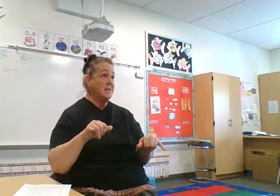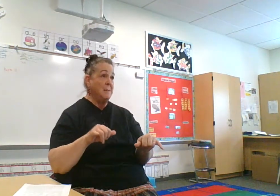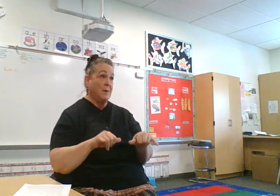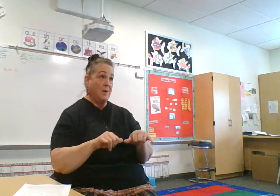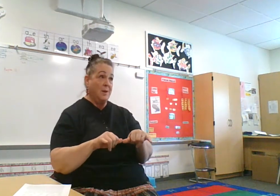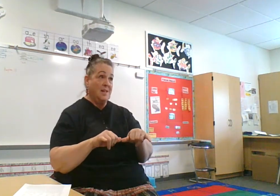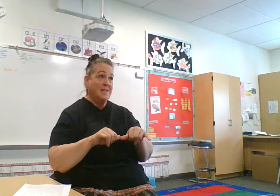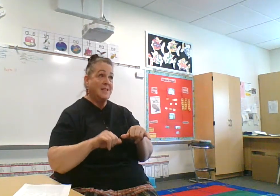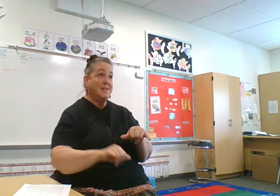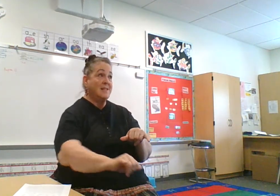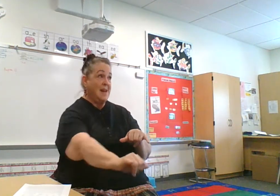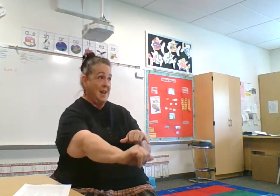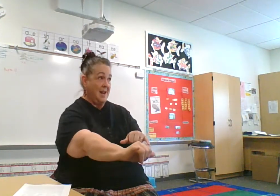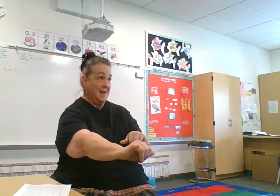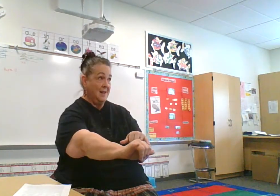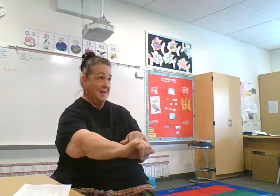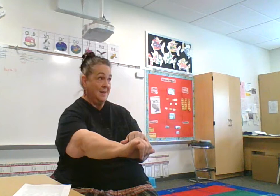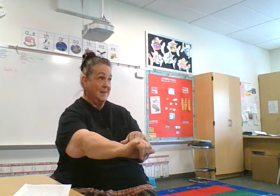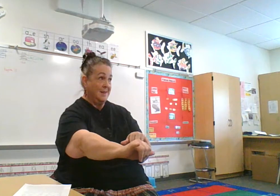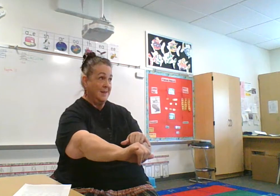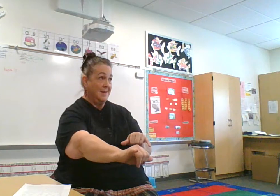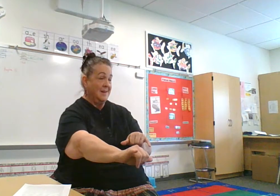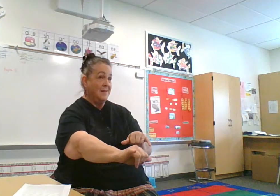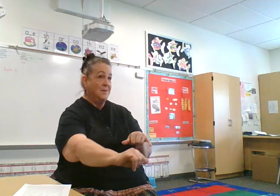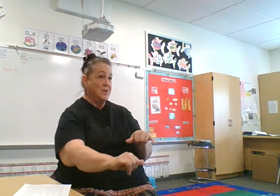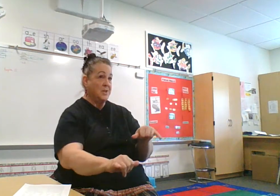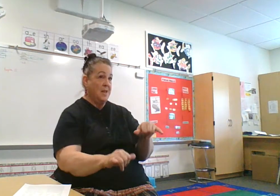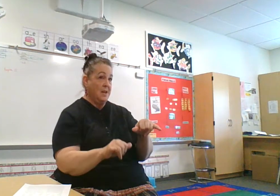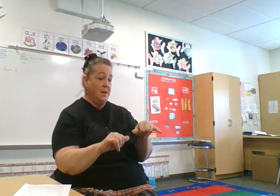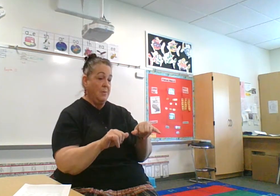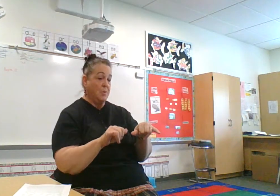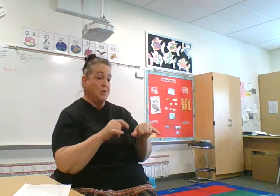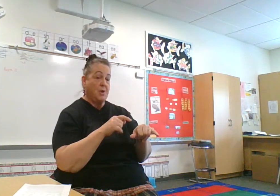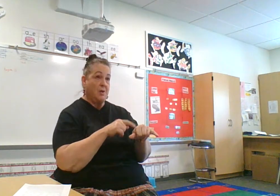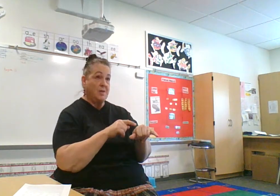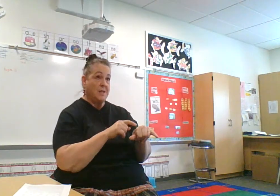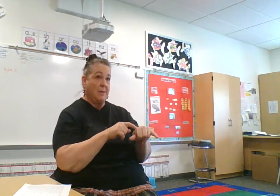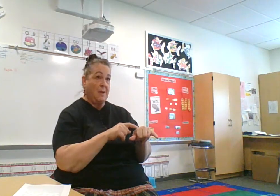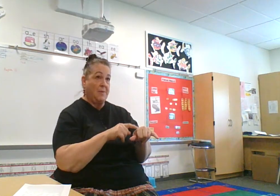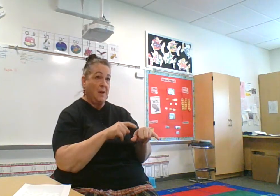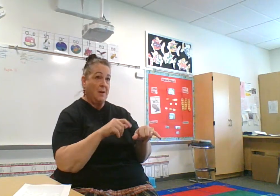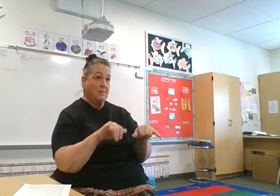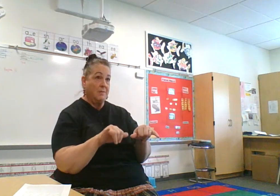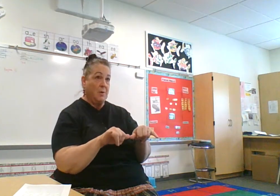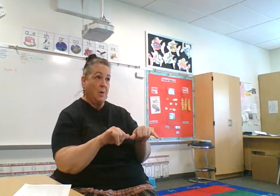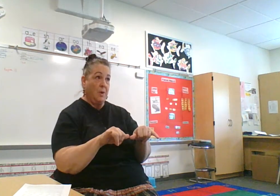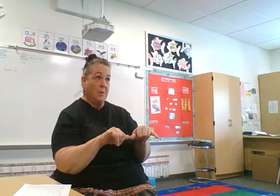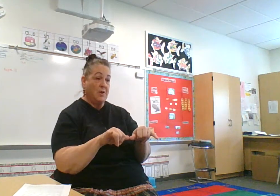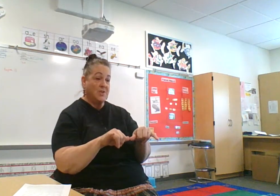similar. Stay. Just think you want your dog to stay right there. Don't go anywhere.